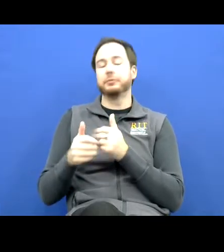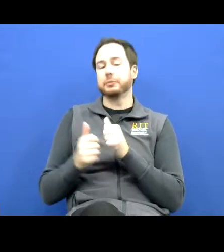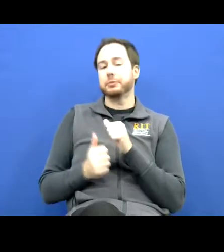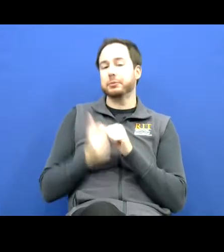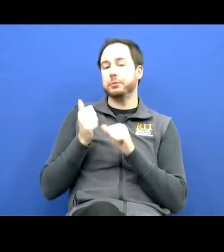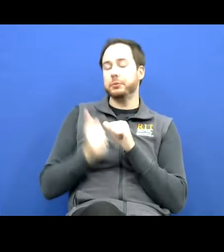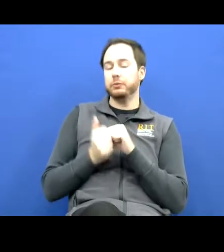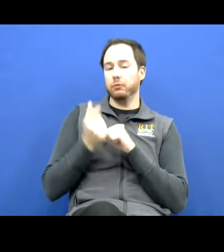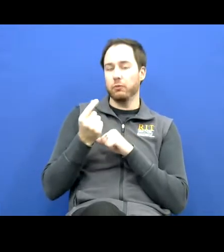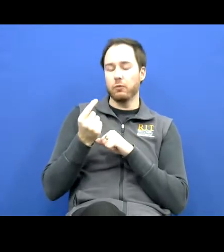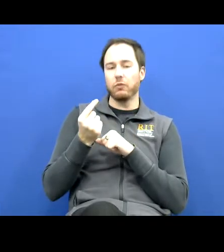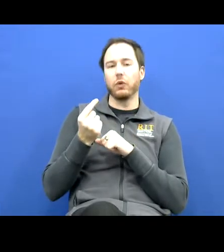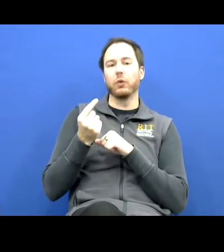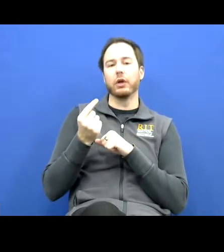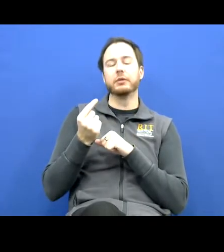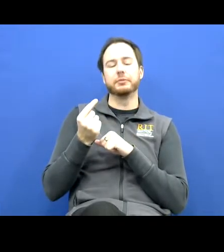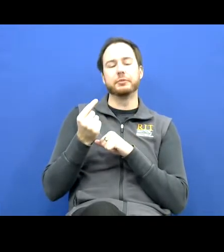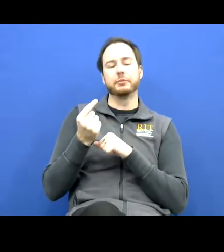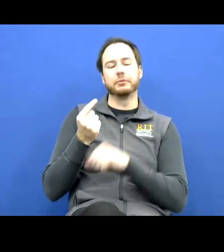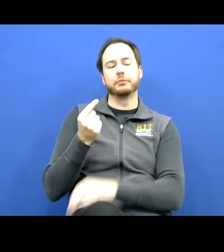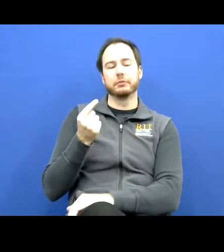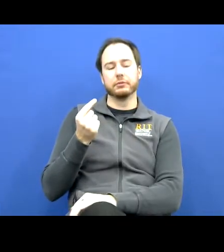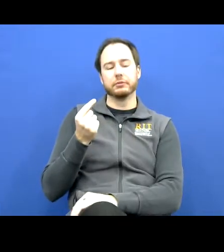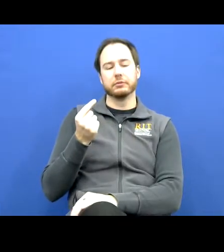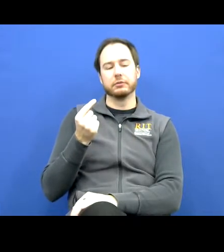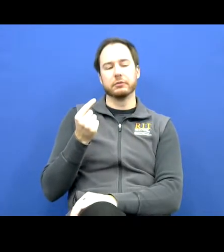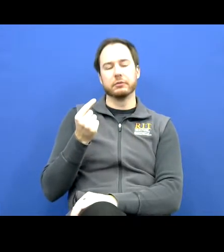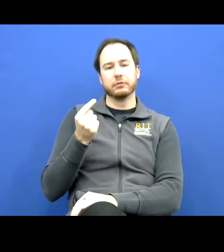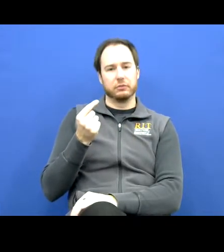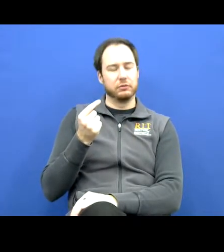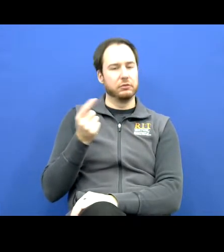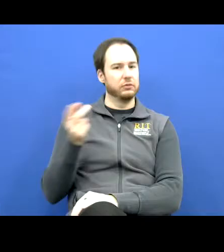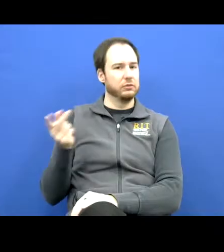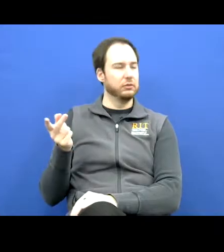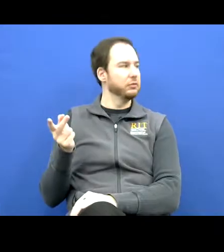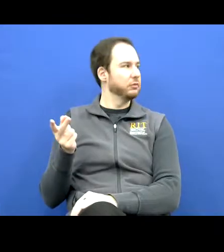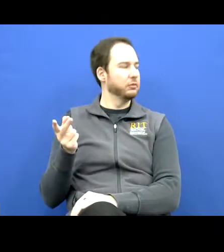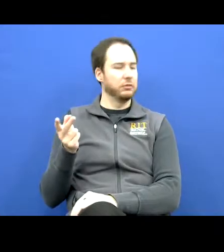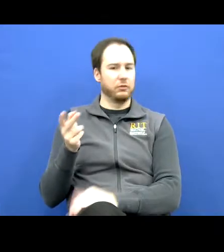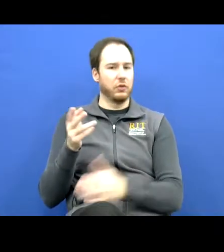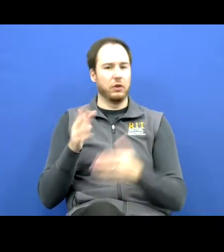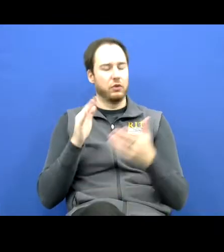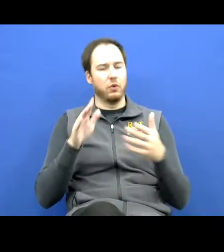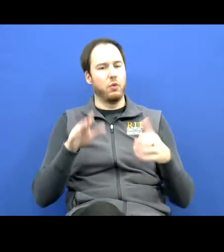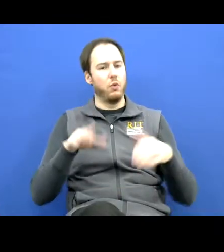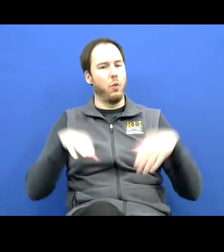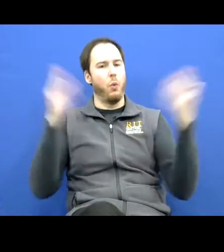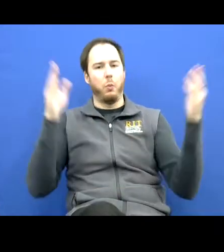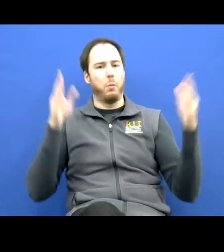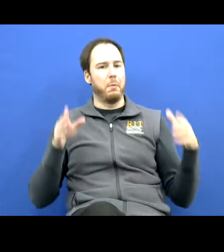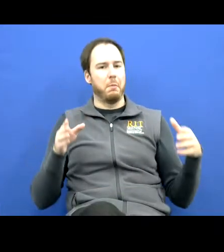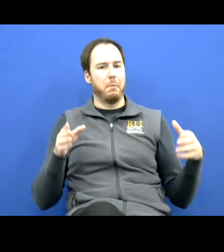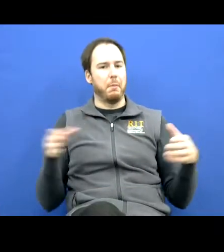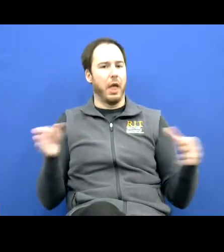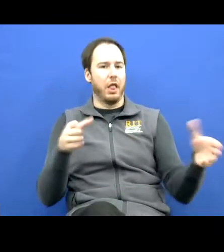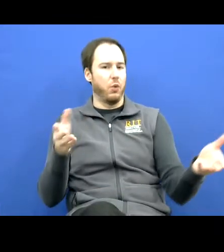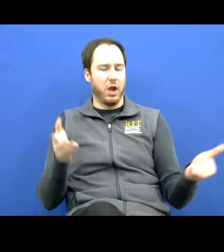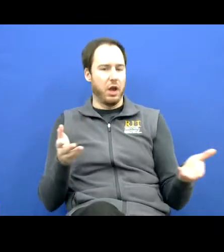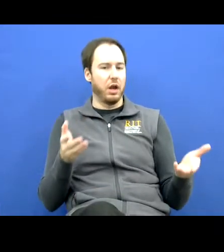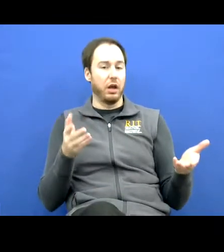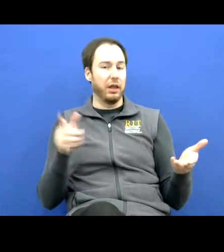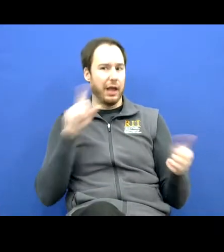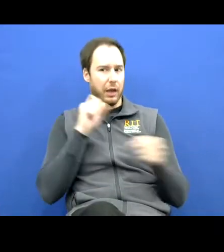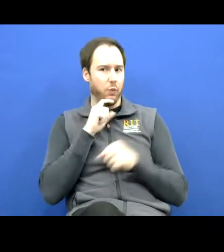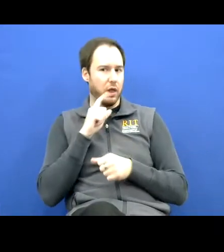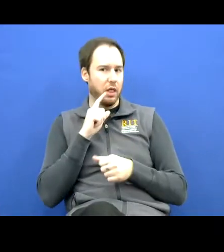them, they are, again, open pathways. And in some ways, this actually